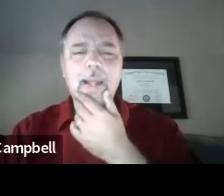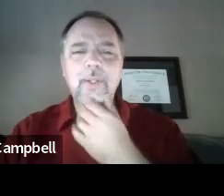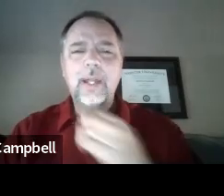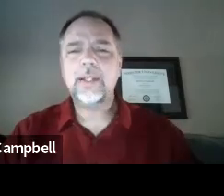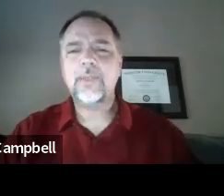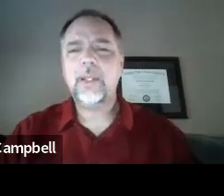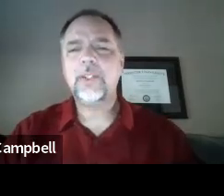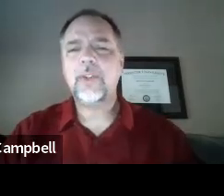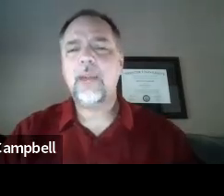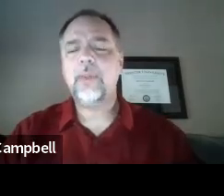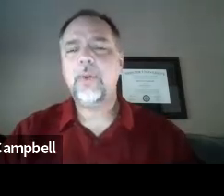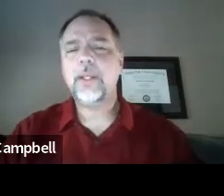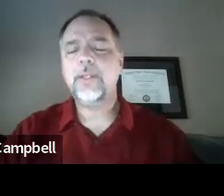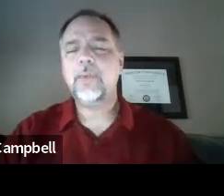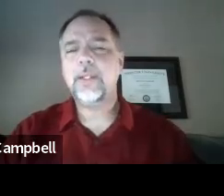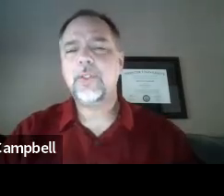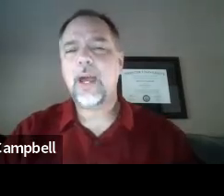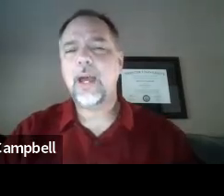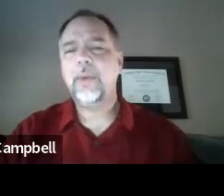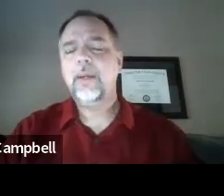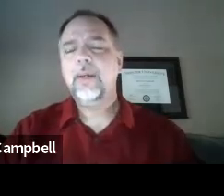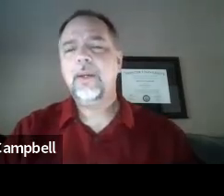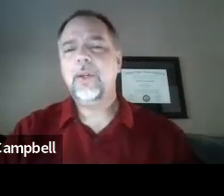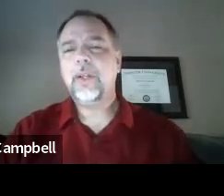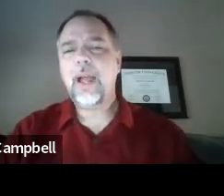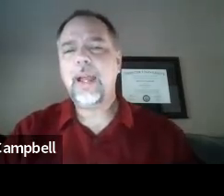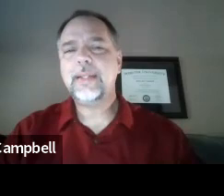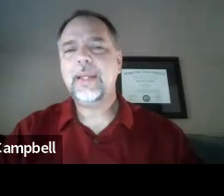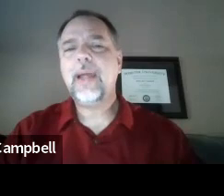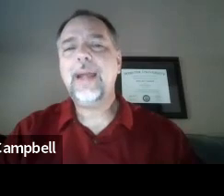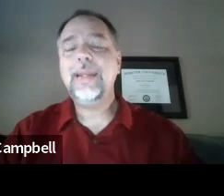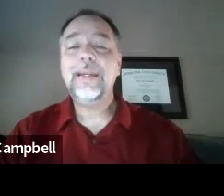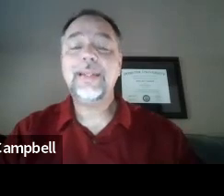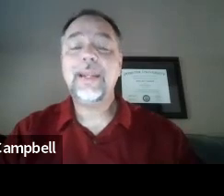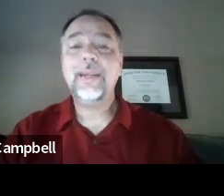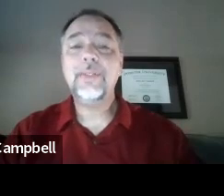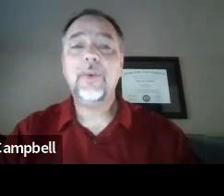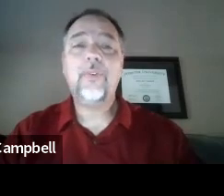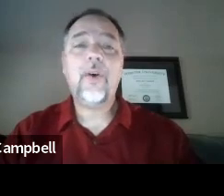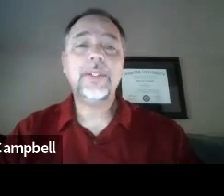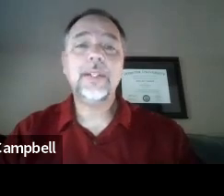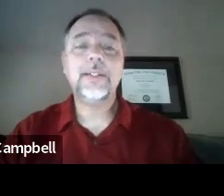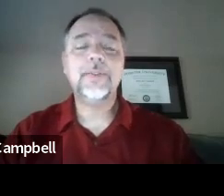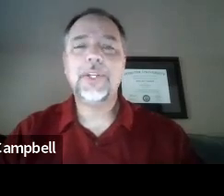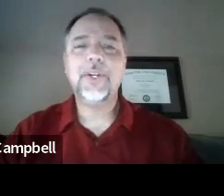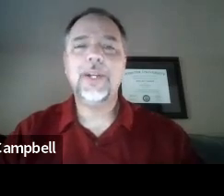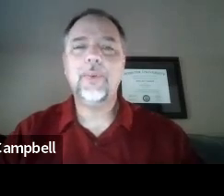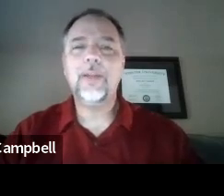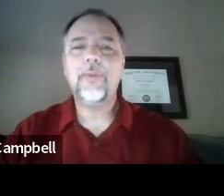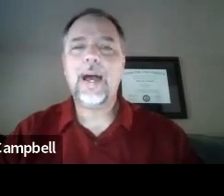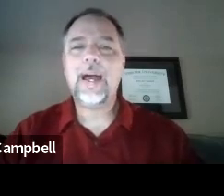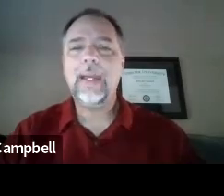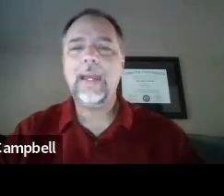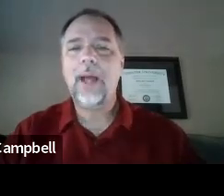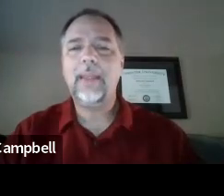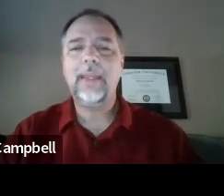I got you. That doesn't really describe you. It doesn't really describe your clients. And the idea is that it gives you a false sense of security. Well,